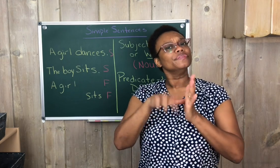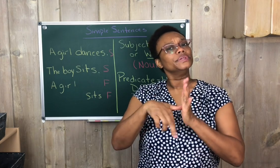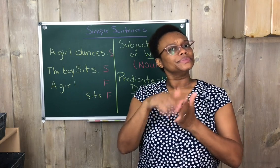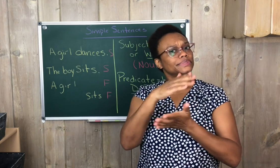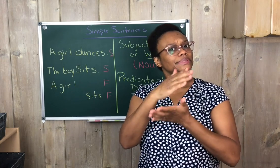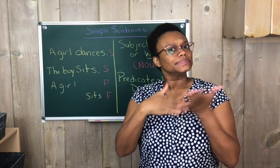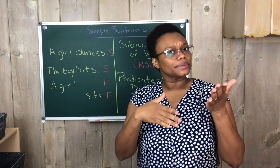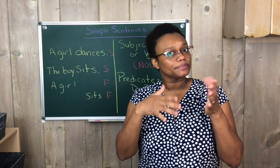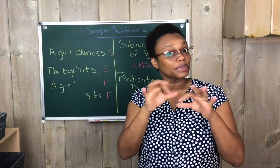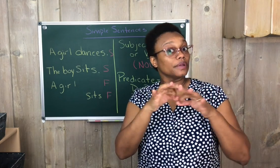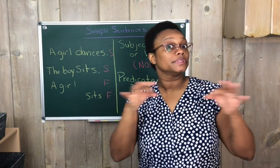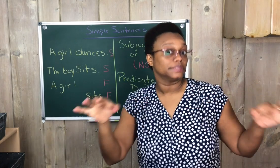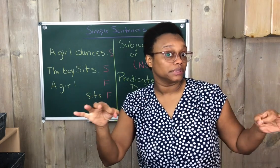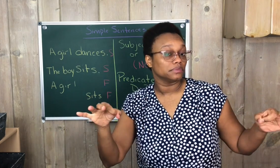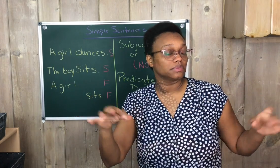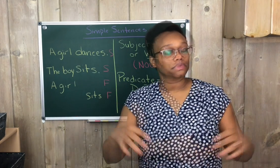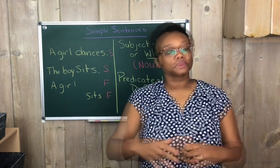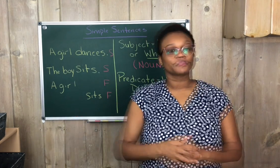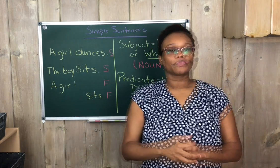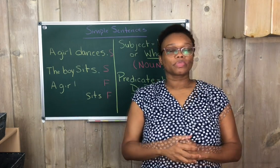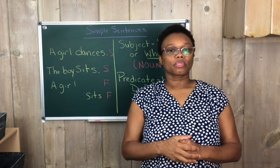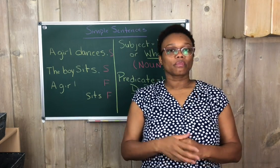I'm going to review some of those sentences.